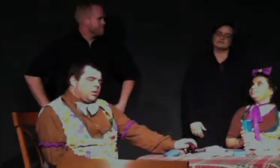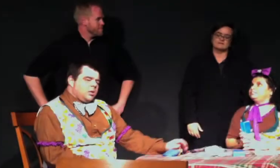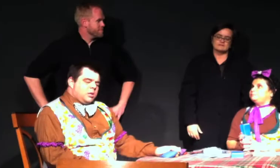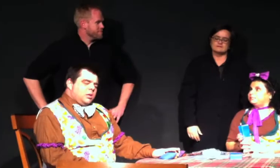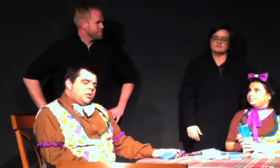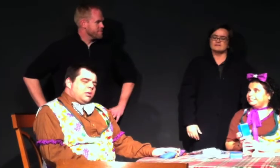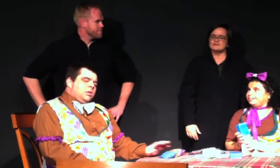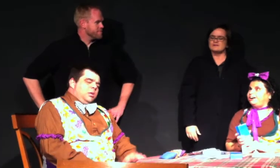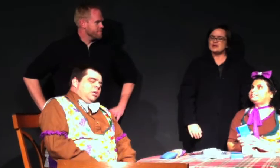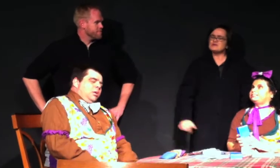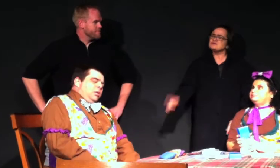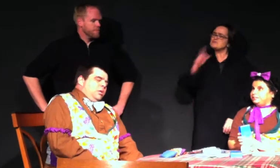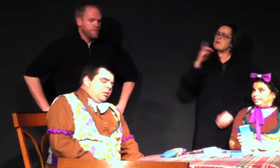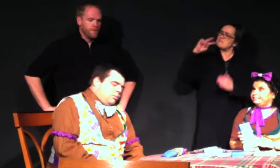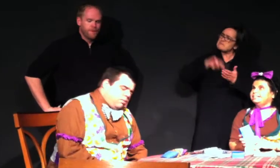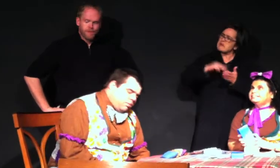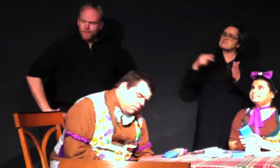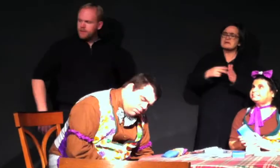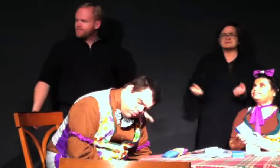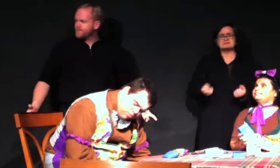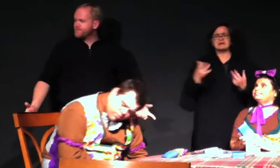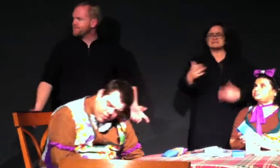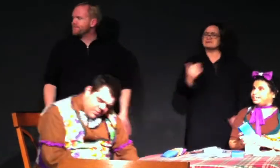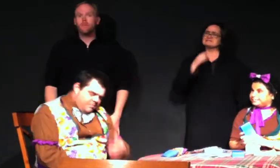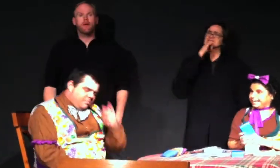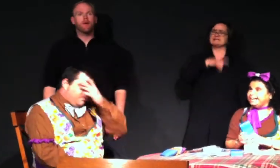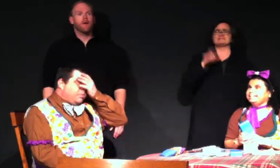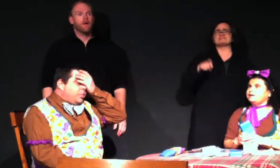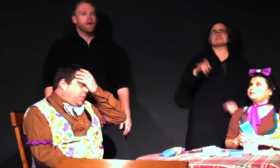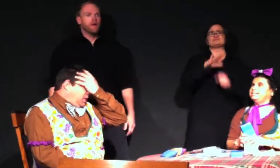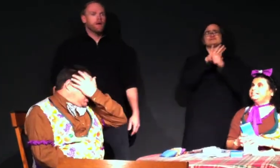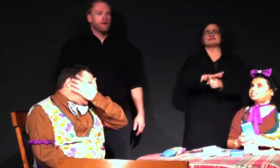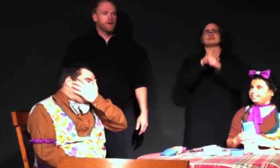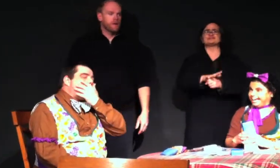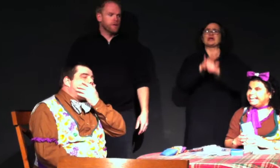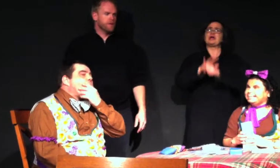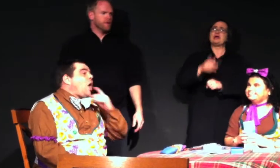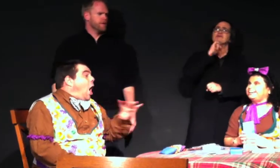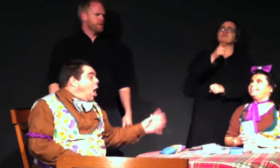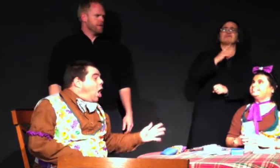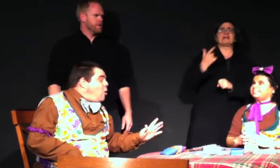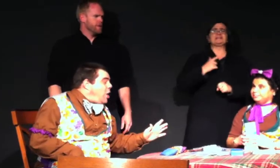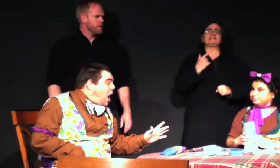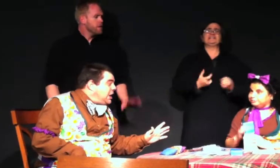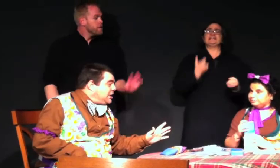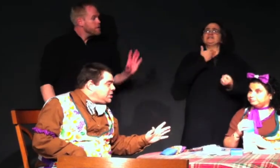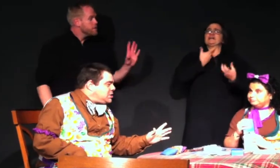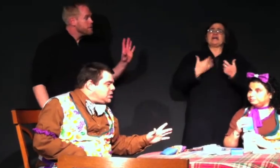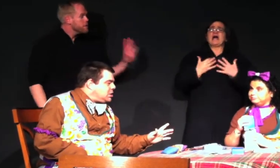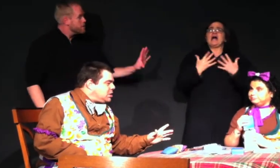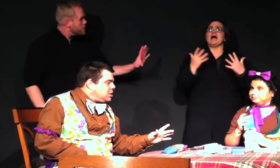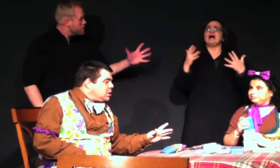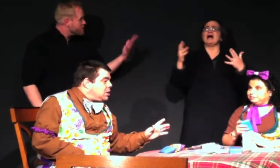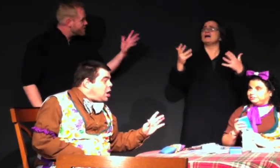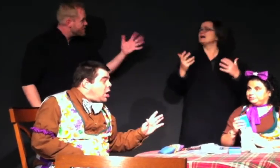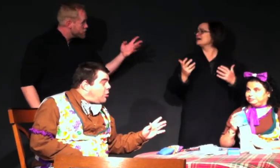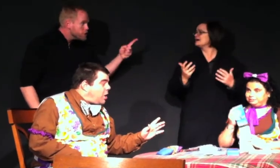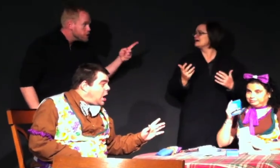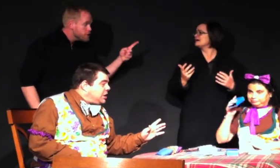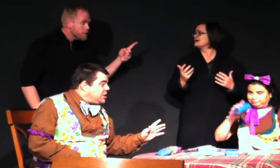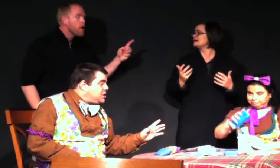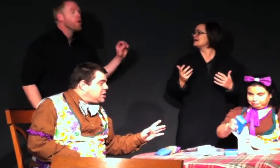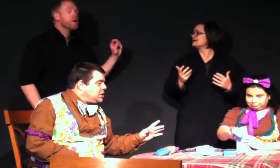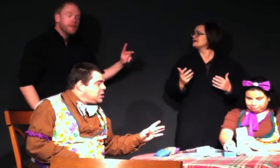You're deliberately causing me unnecessary stress and apprehension and anxiety. All right.